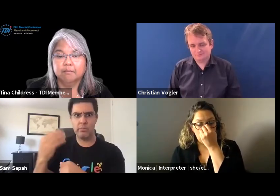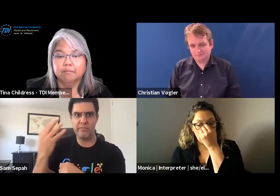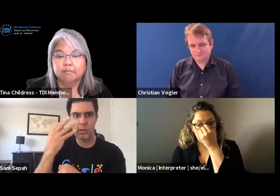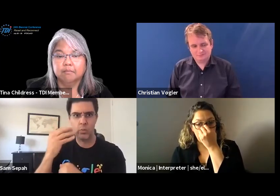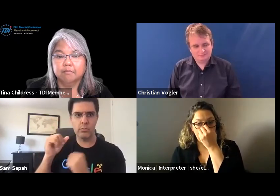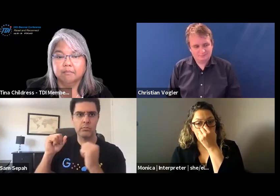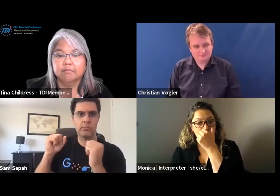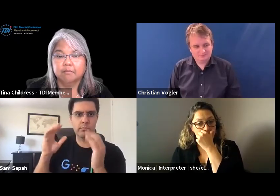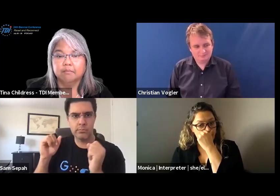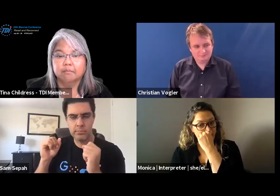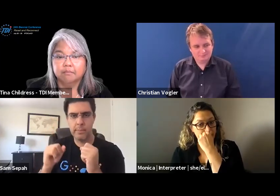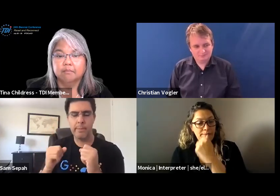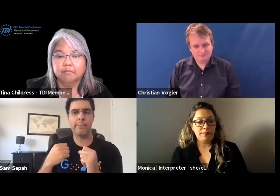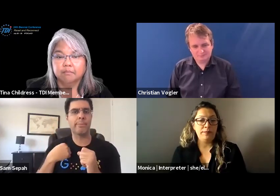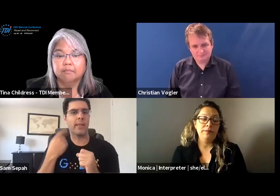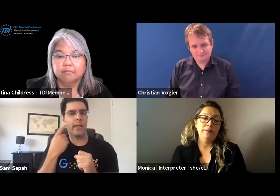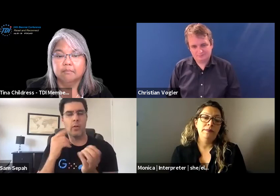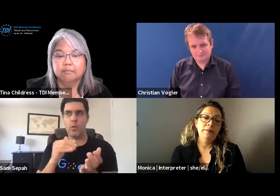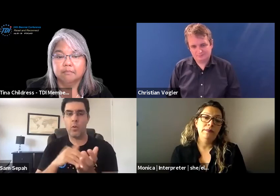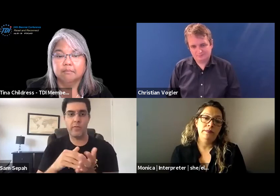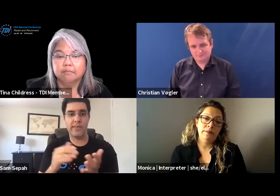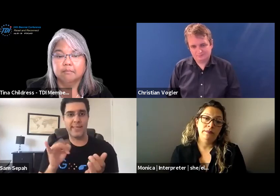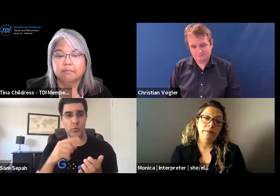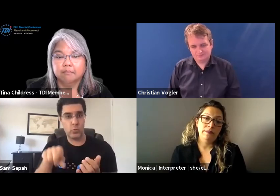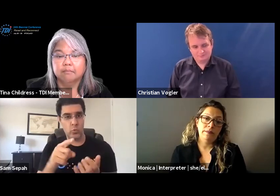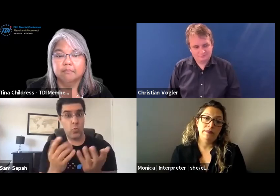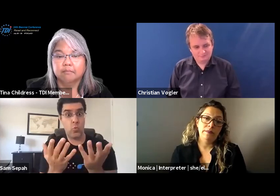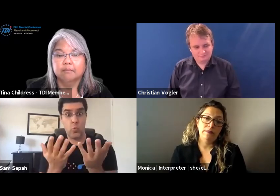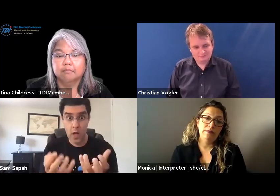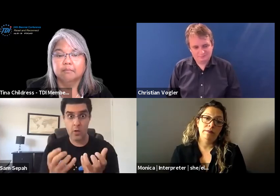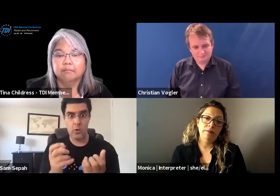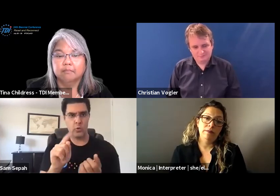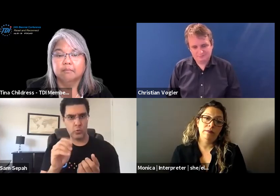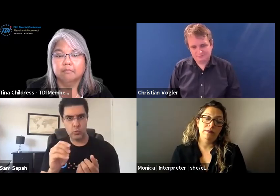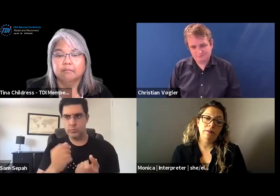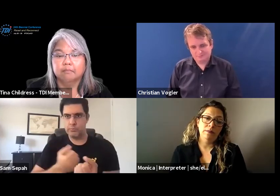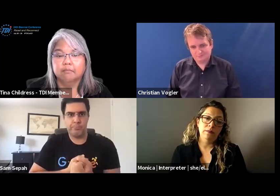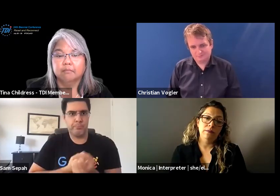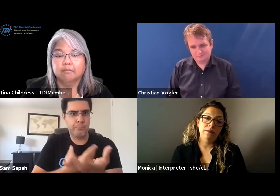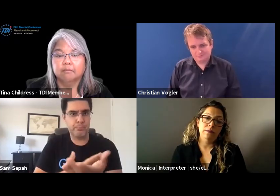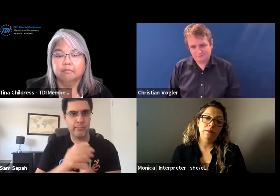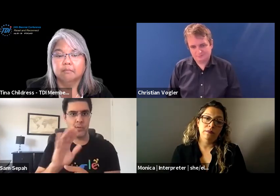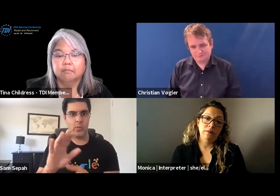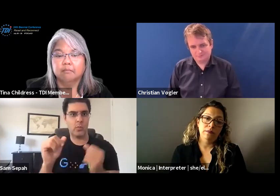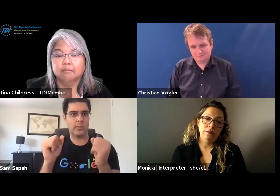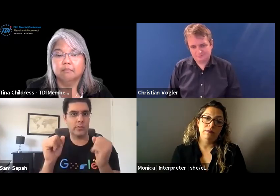to access. If I'm on video, if I'm signing, oftentimes if you want to